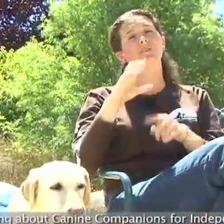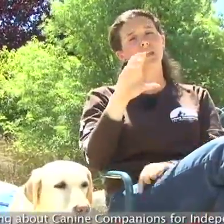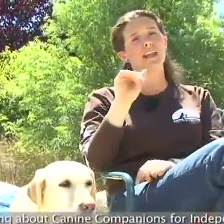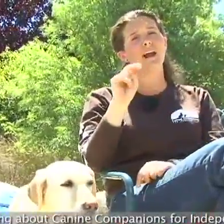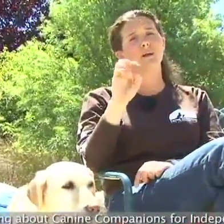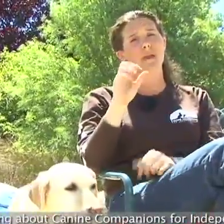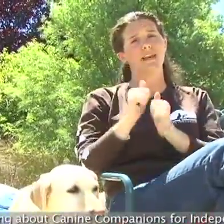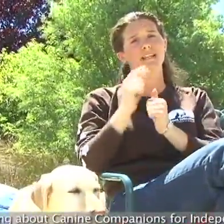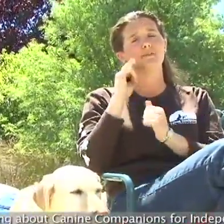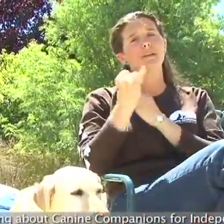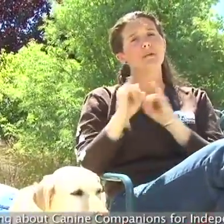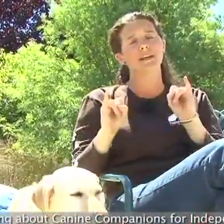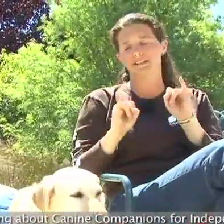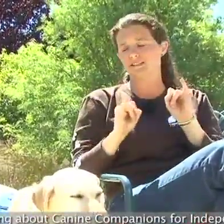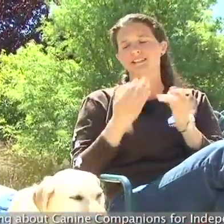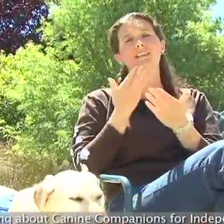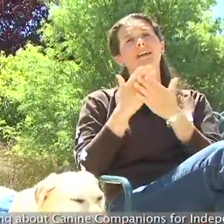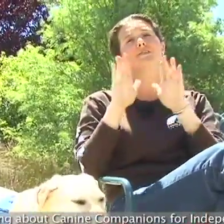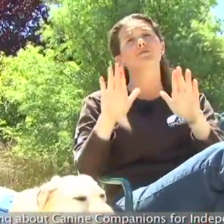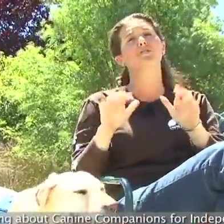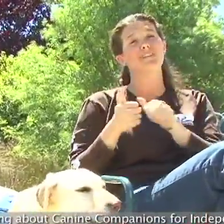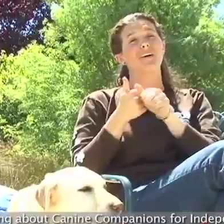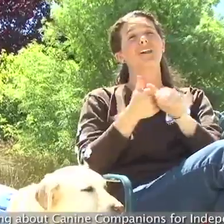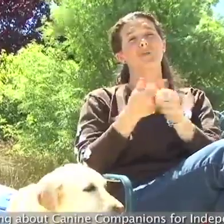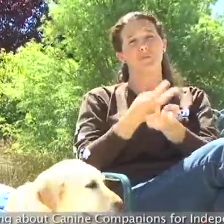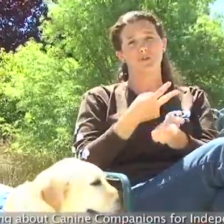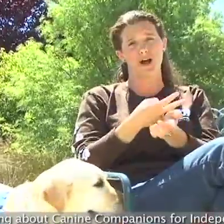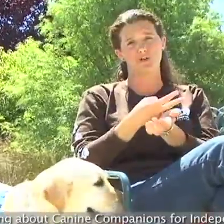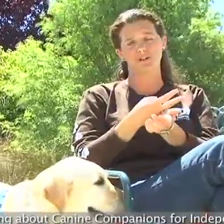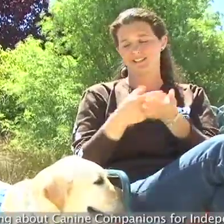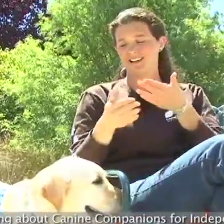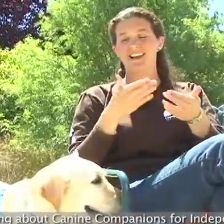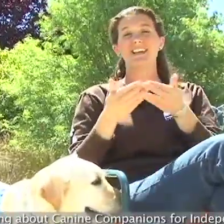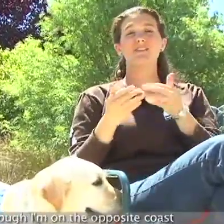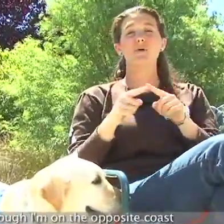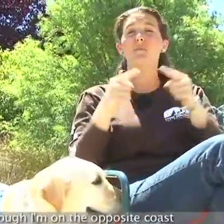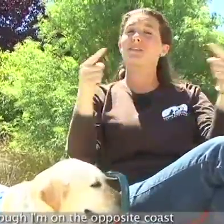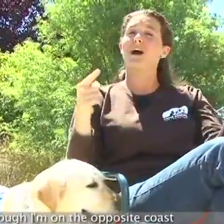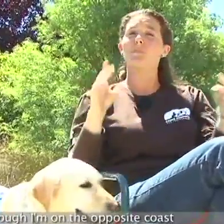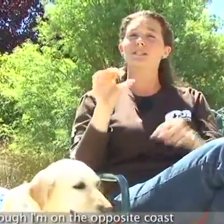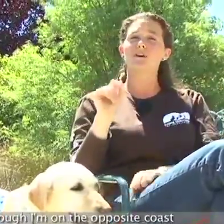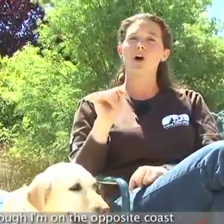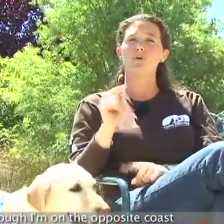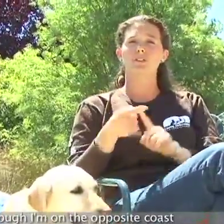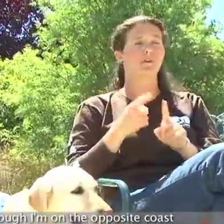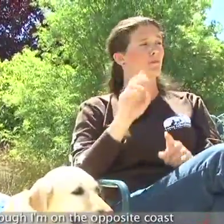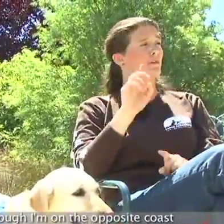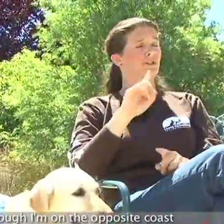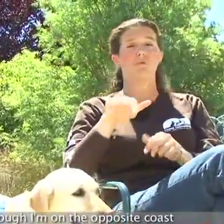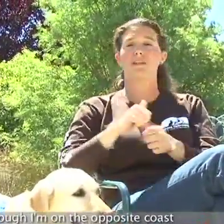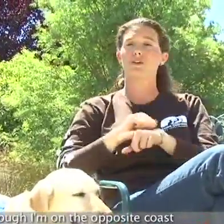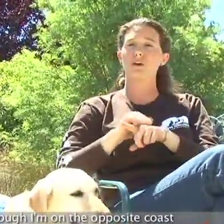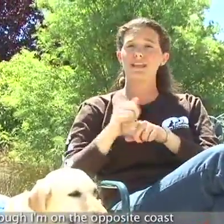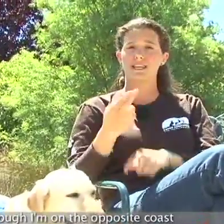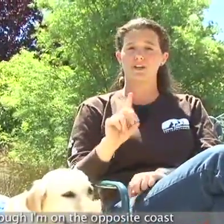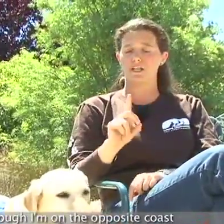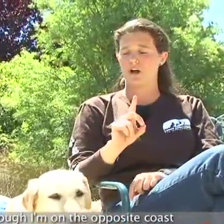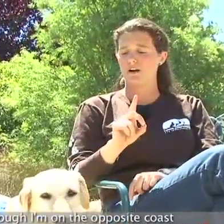about Canine Companions for Independence is that they do great follow-up with graduates. Even though I'm on the opposite coast from the region where they train the hearing